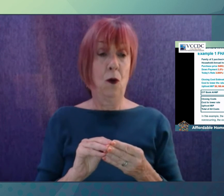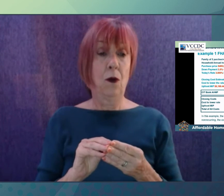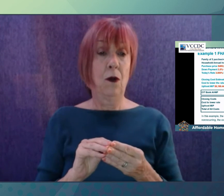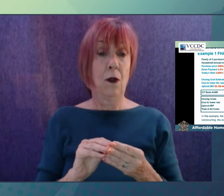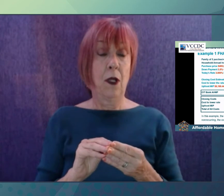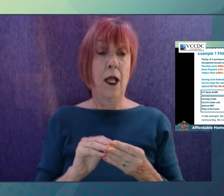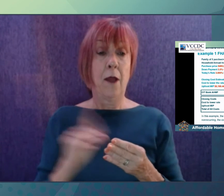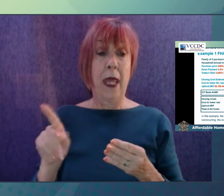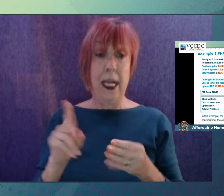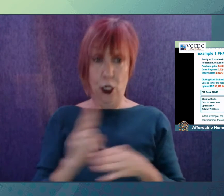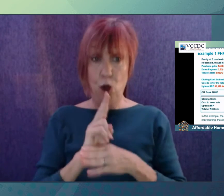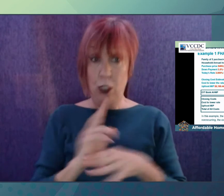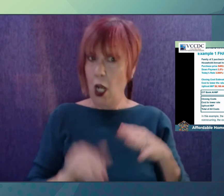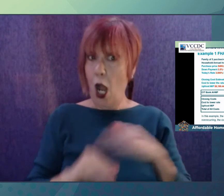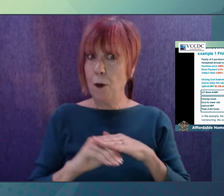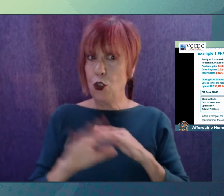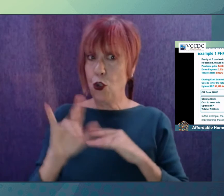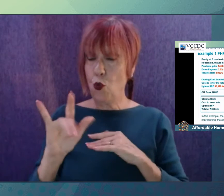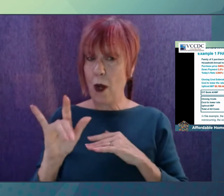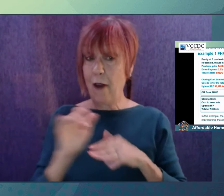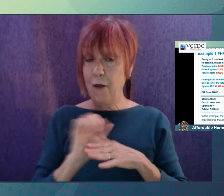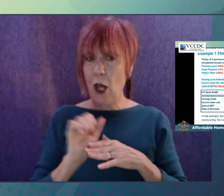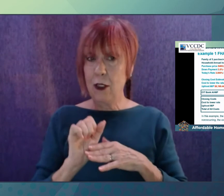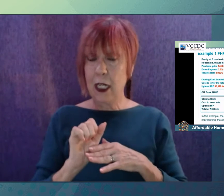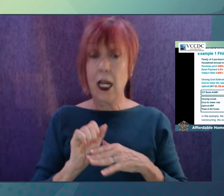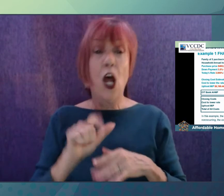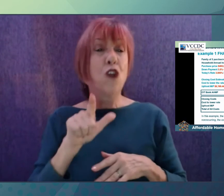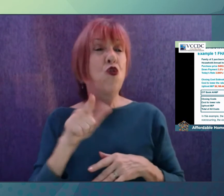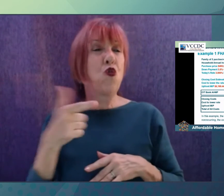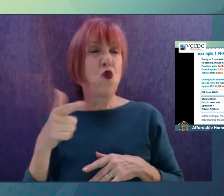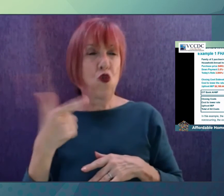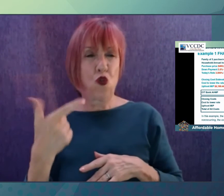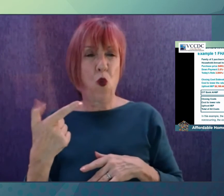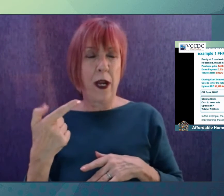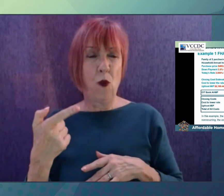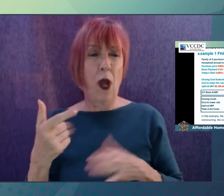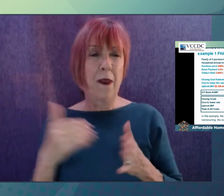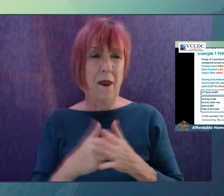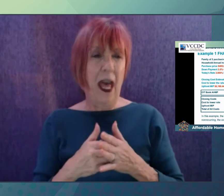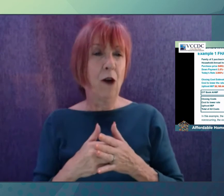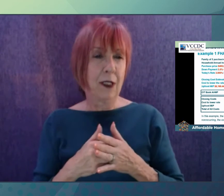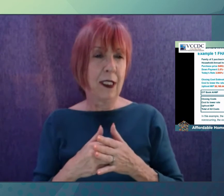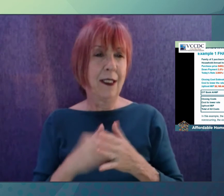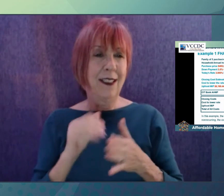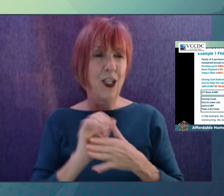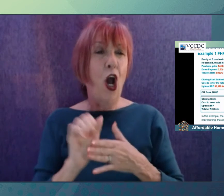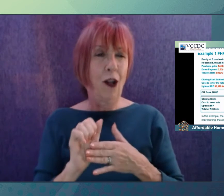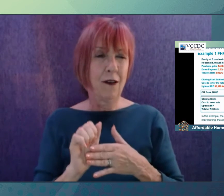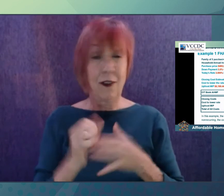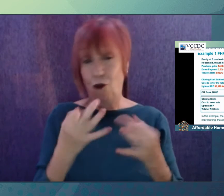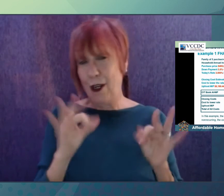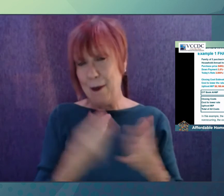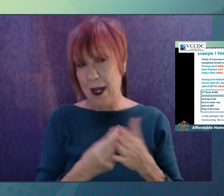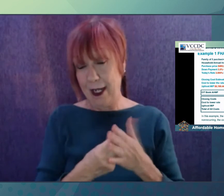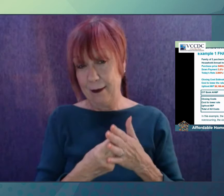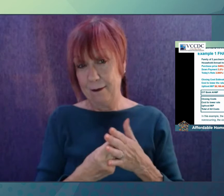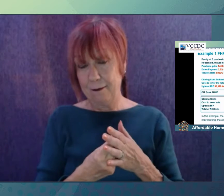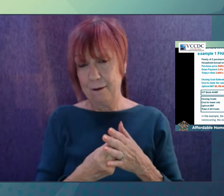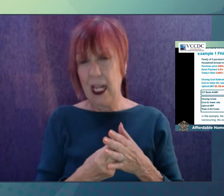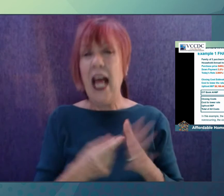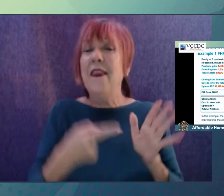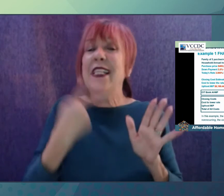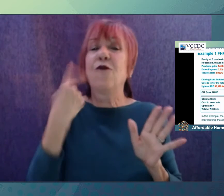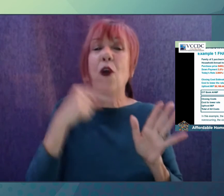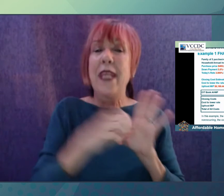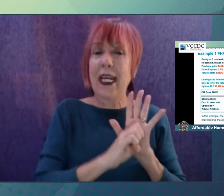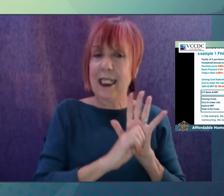to $25,000, but got $21,460 of free money. Again, in this example, you'll